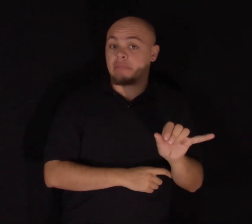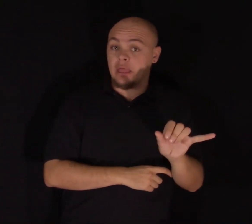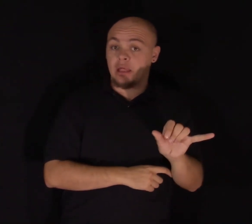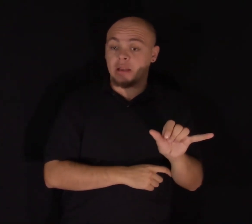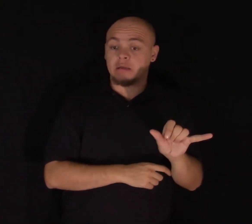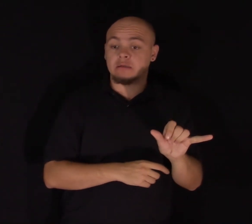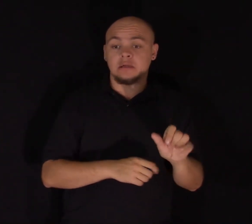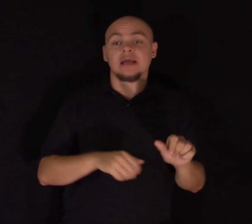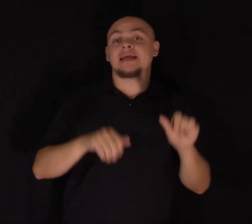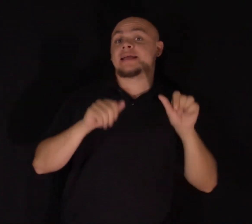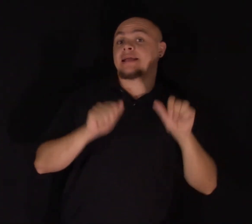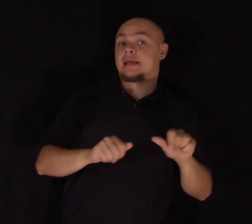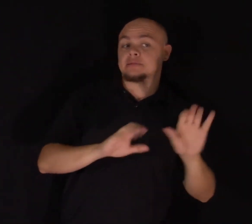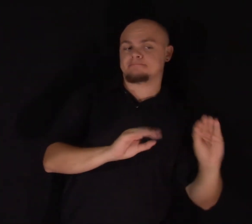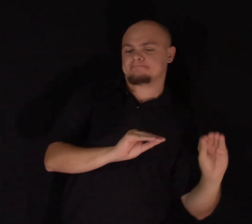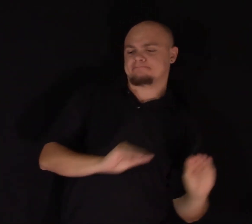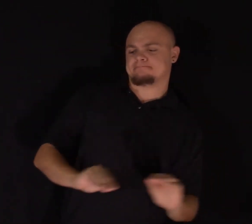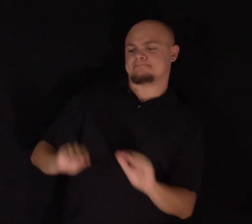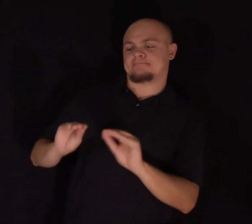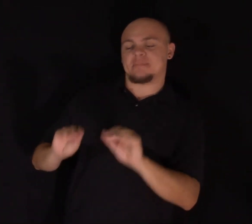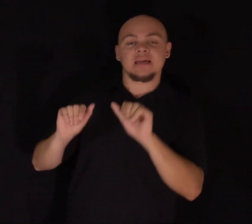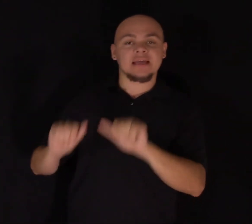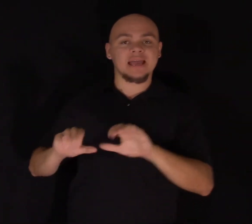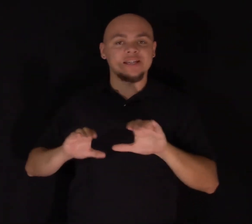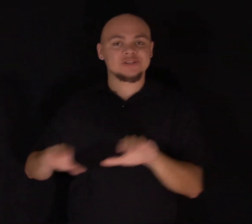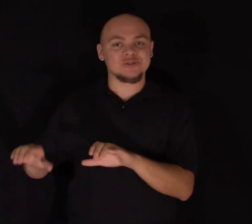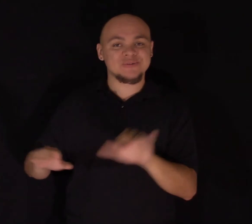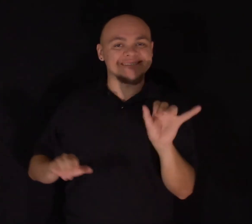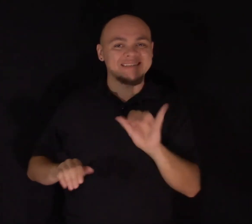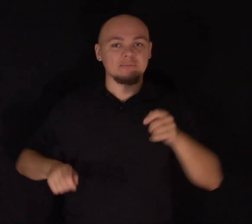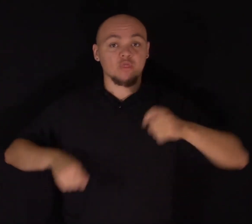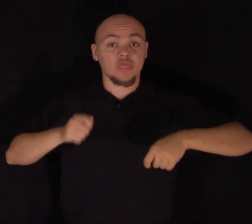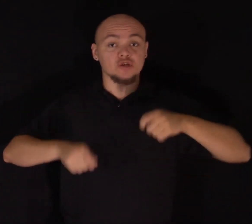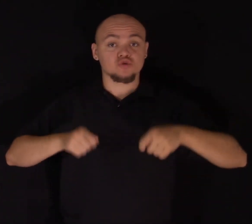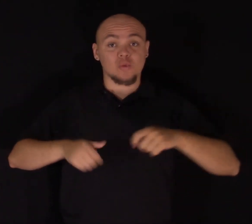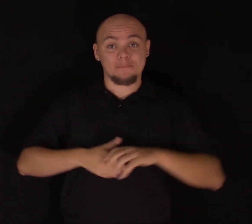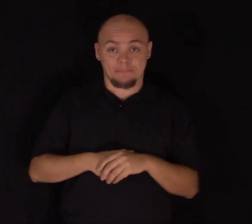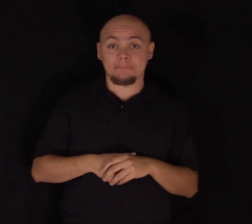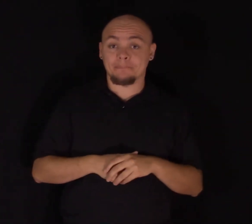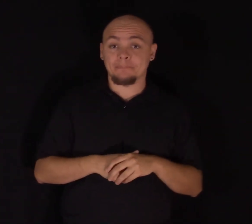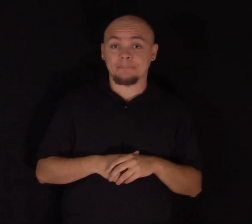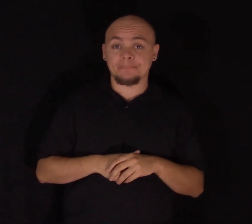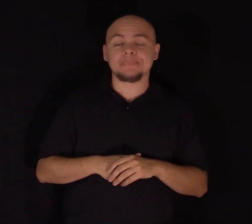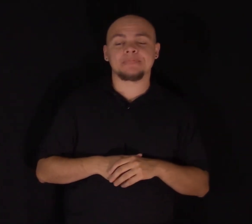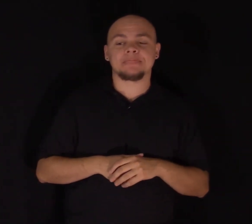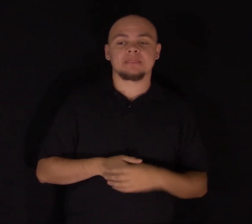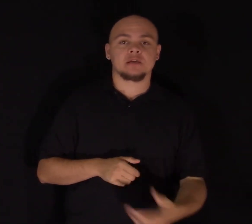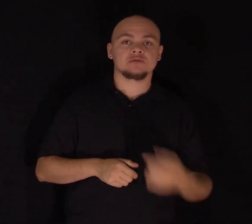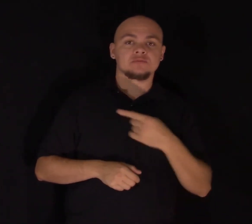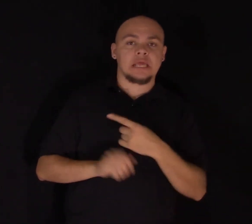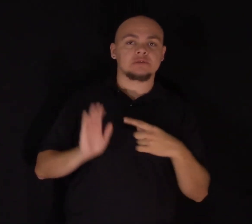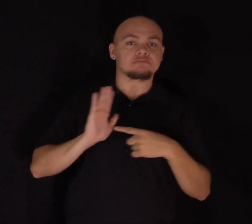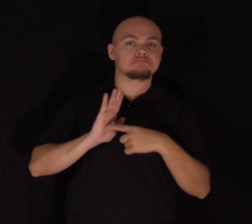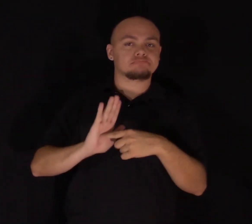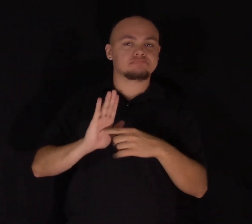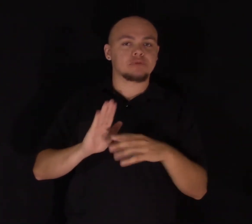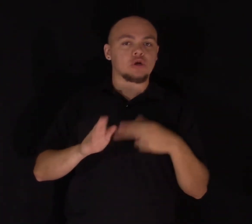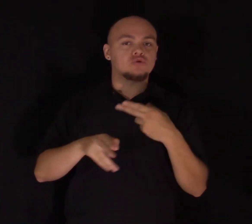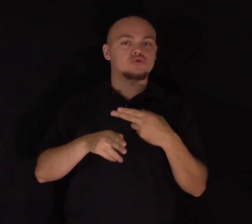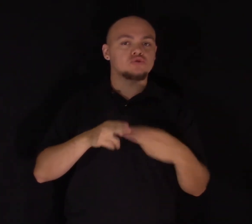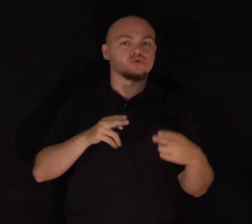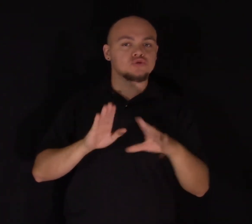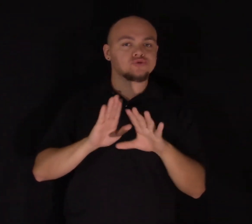the can-do category, kind of like you saw with the drum earlier. So here's a clip with me